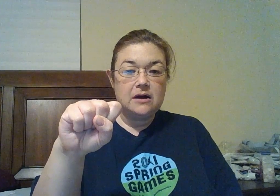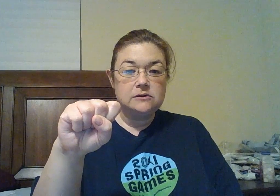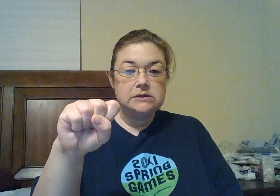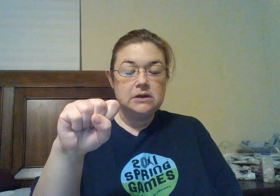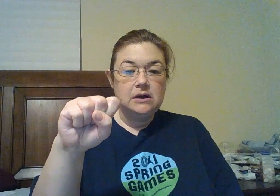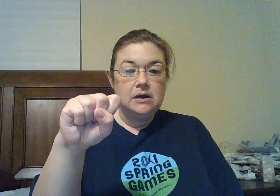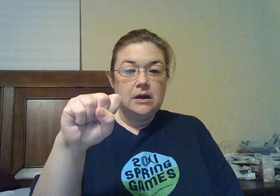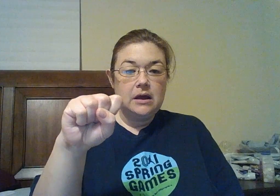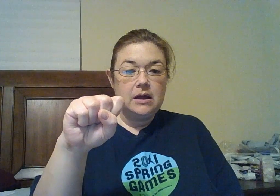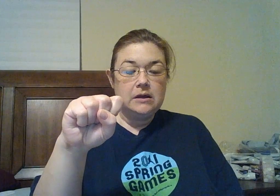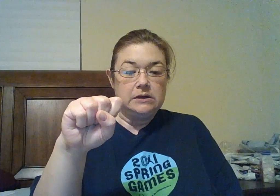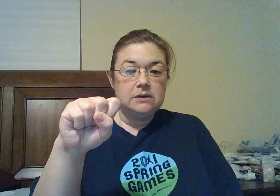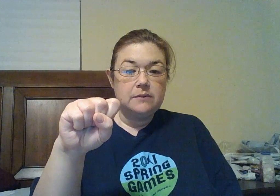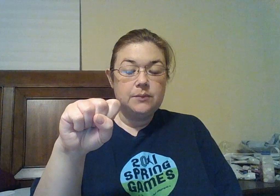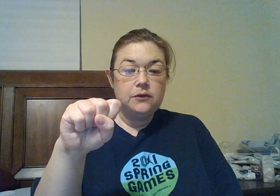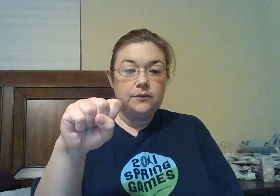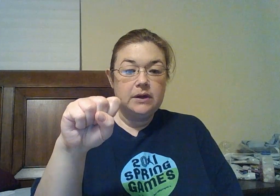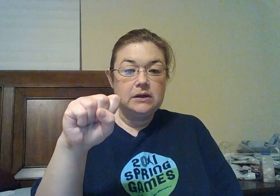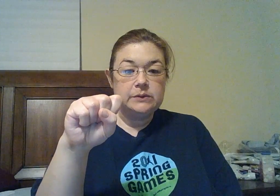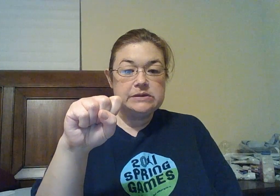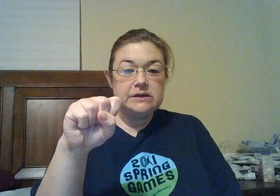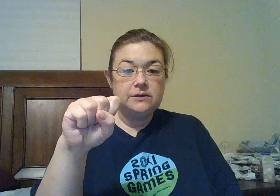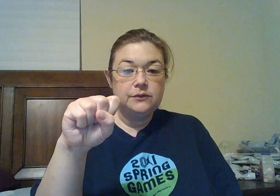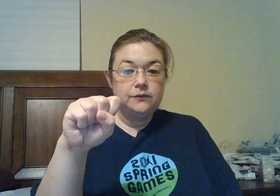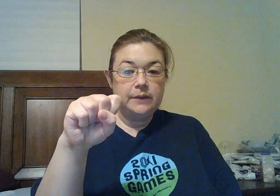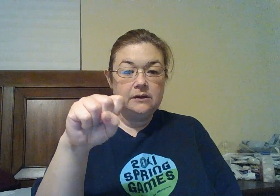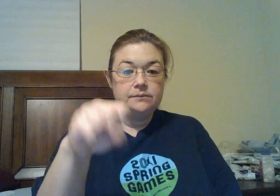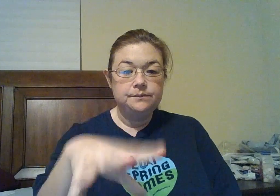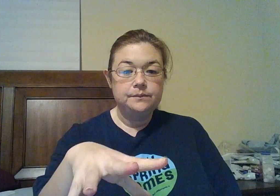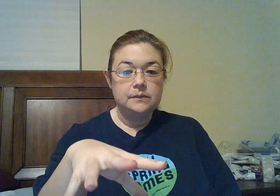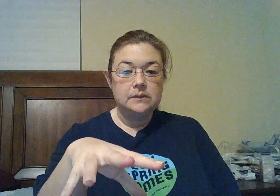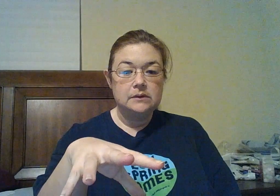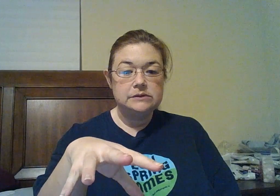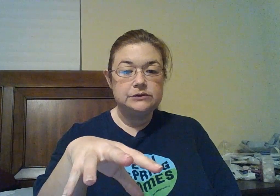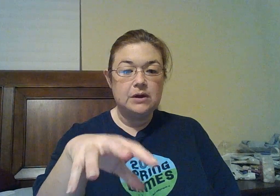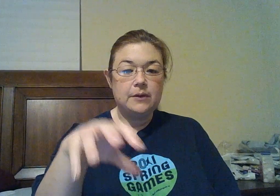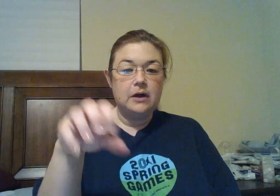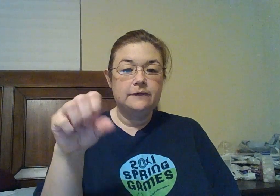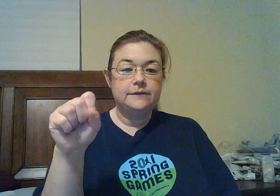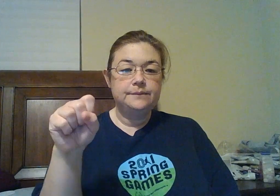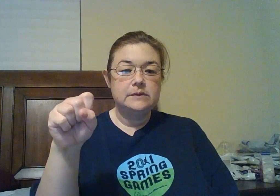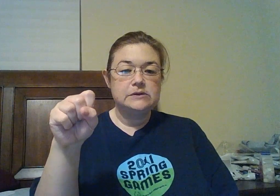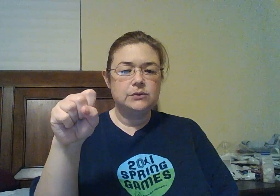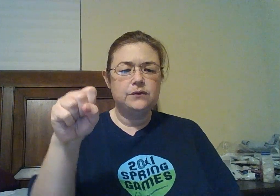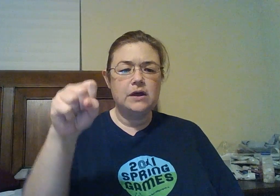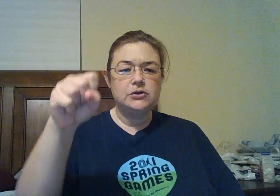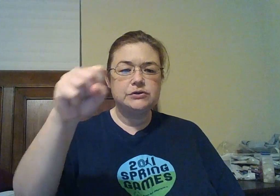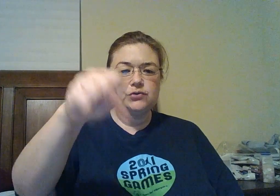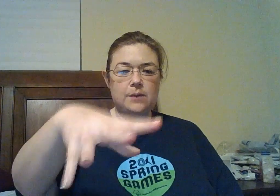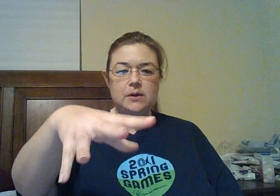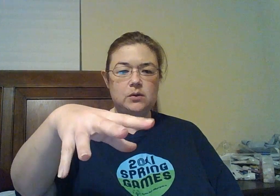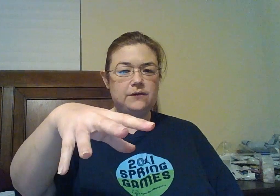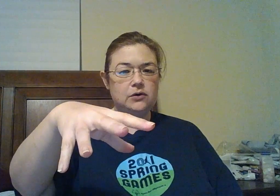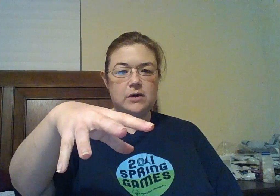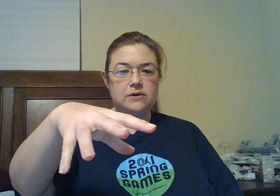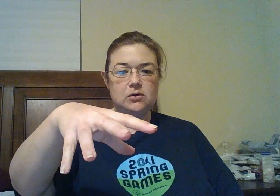out, and my movement is one single movement to drop off. Sort of like you're just dropping whatever you have in your